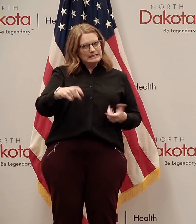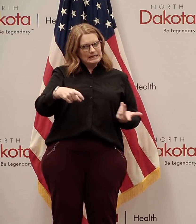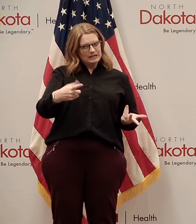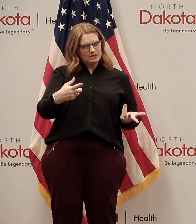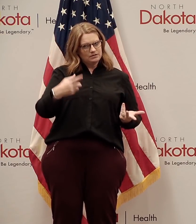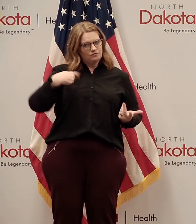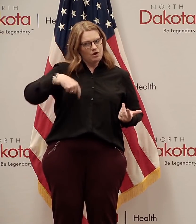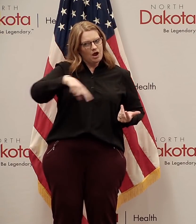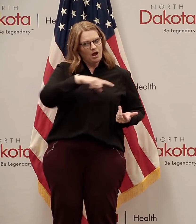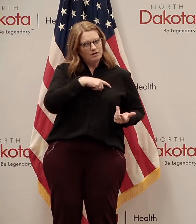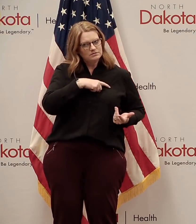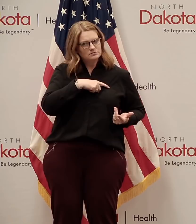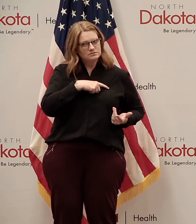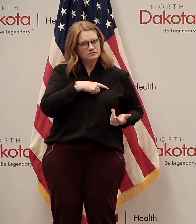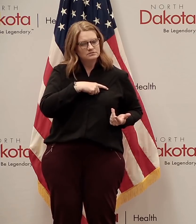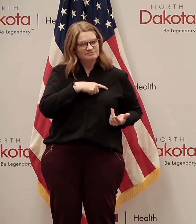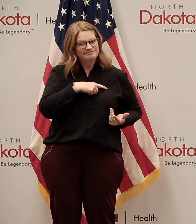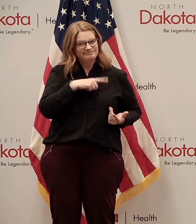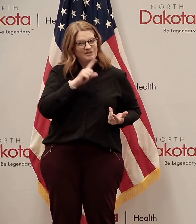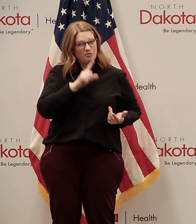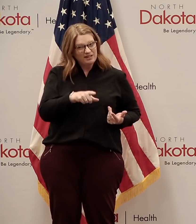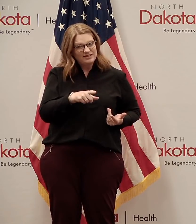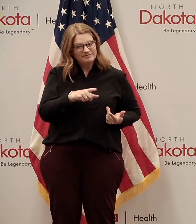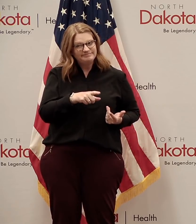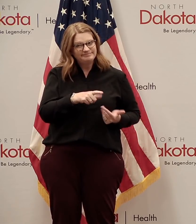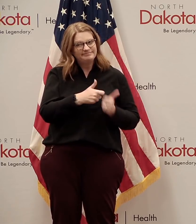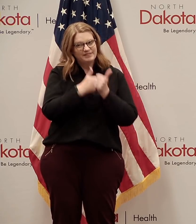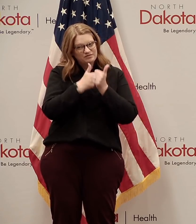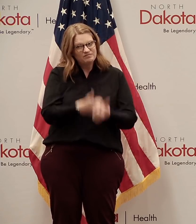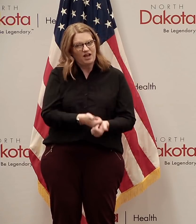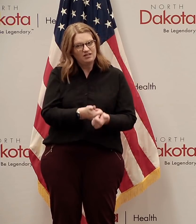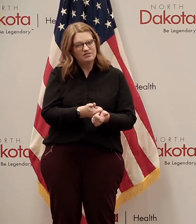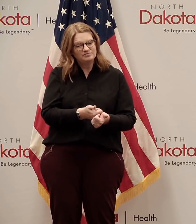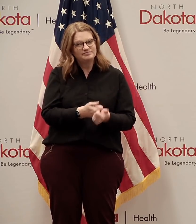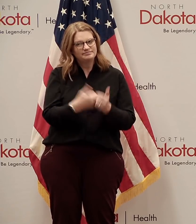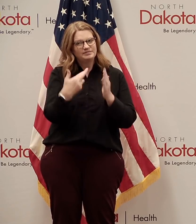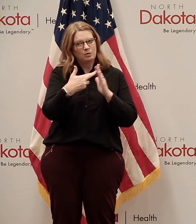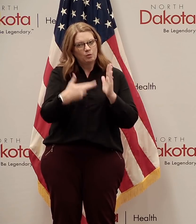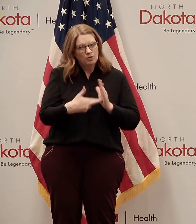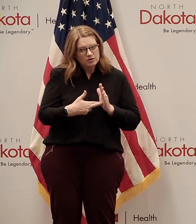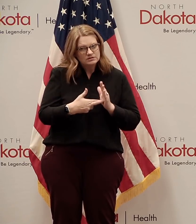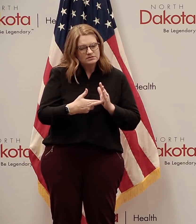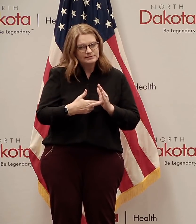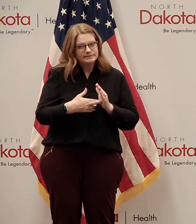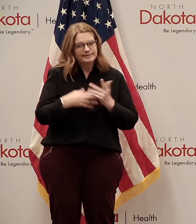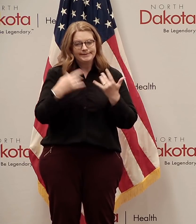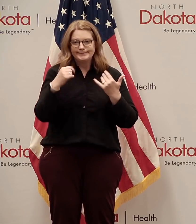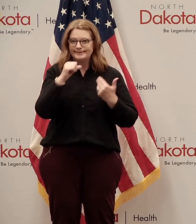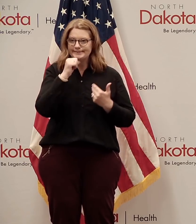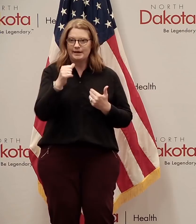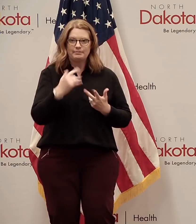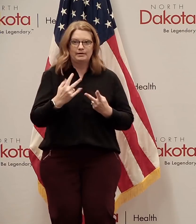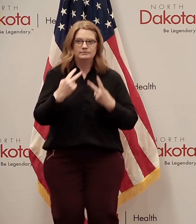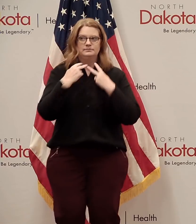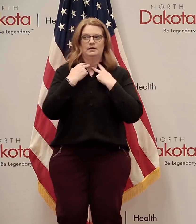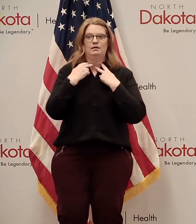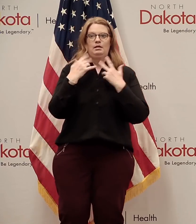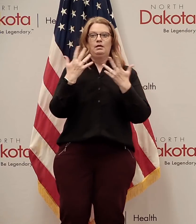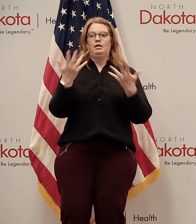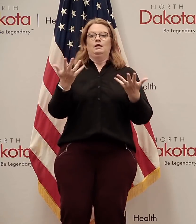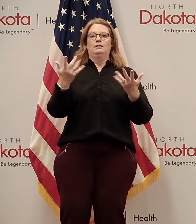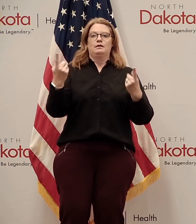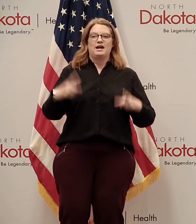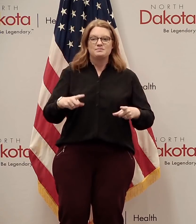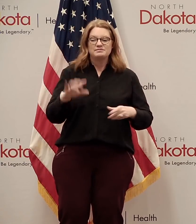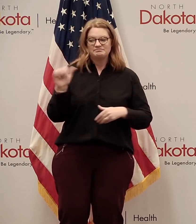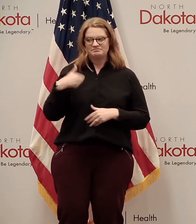sure that we're continuing here in North Dakota to do the things we need to do to not find ourselves in the position that other states are where they're having to roll